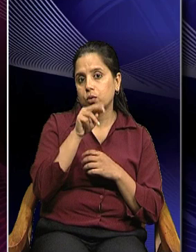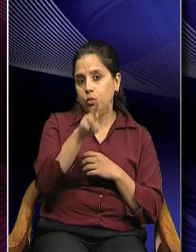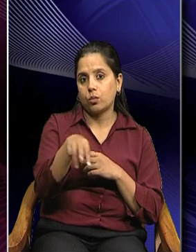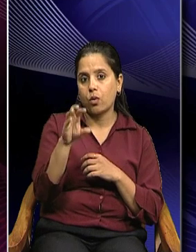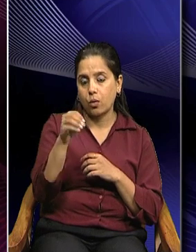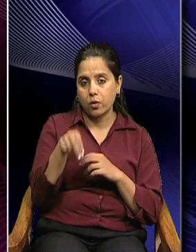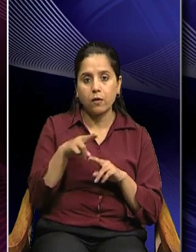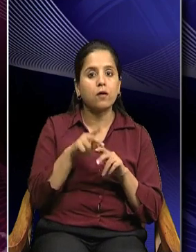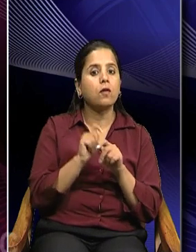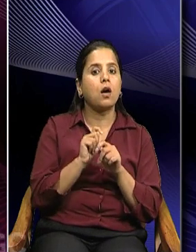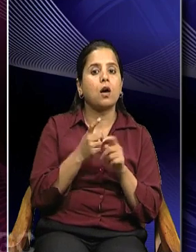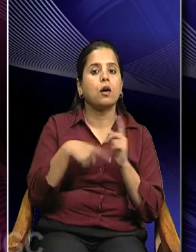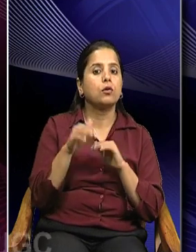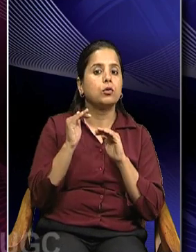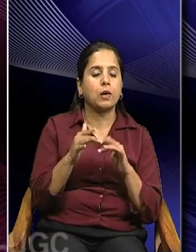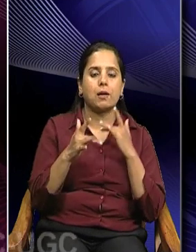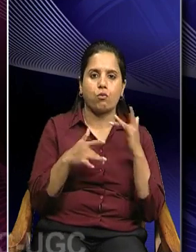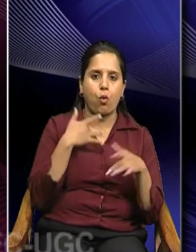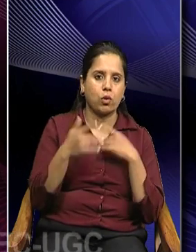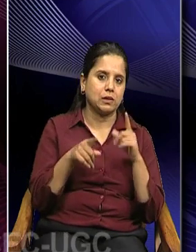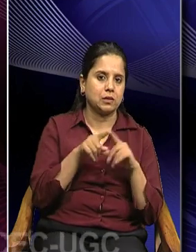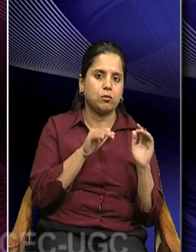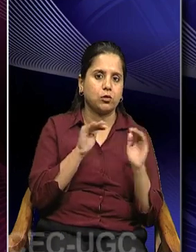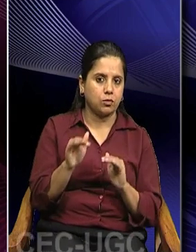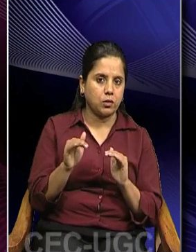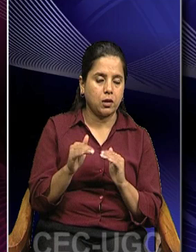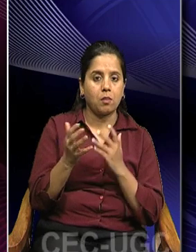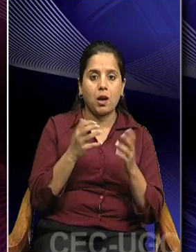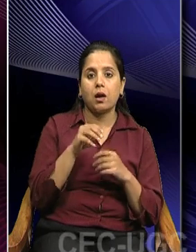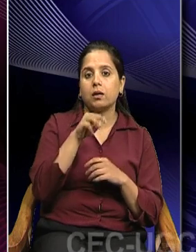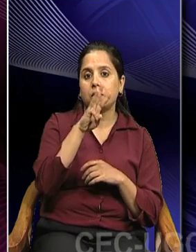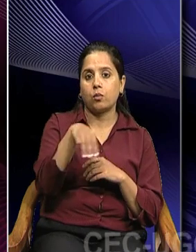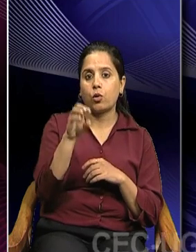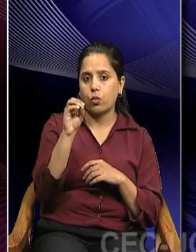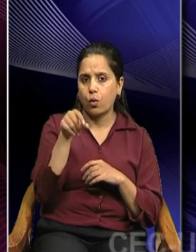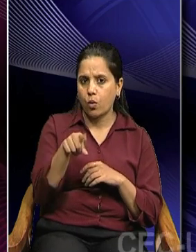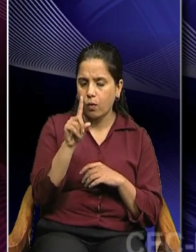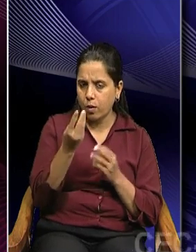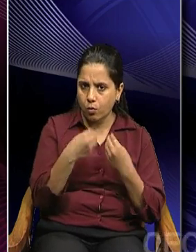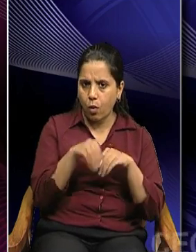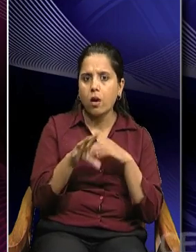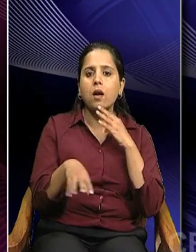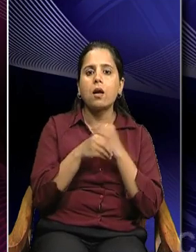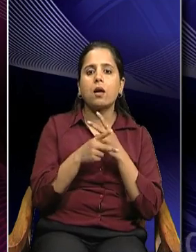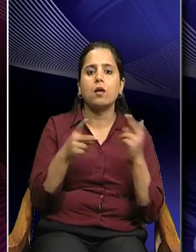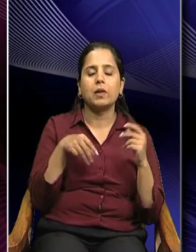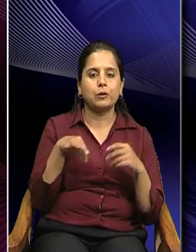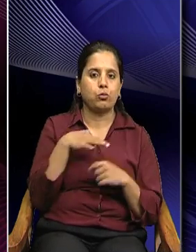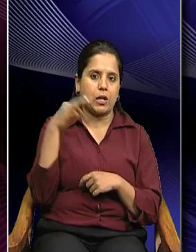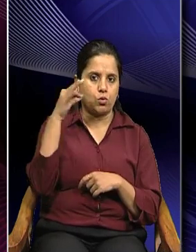the functionality was supported with emotionality. In marketing 3.0 one more factor was added, that is called